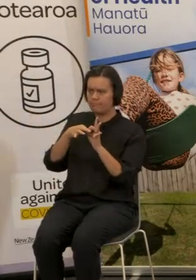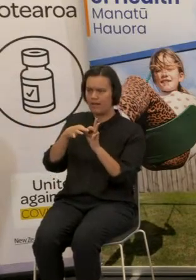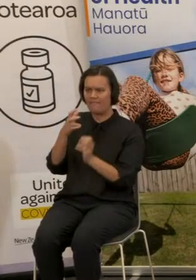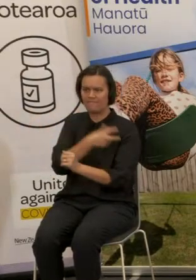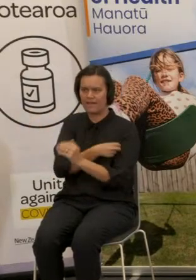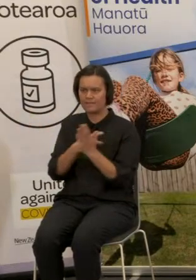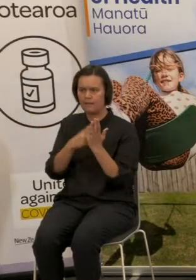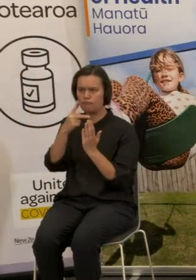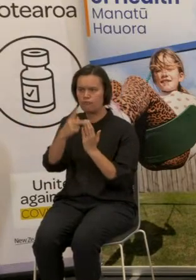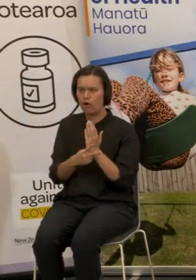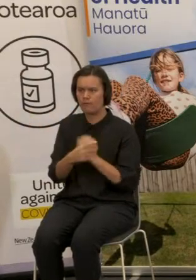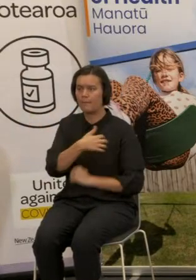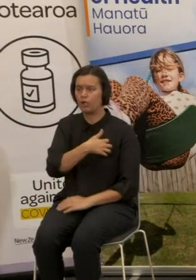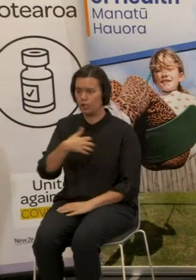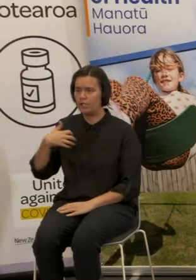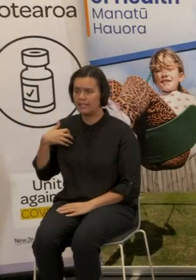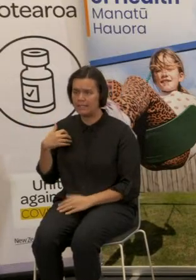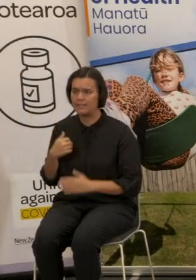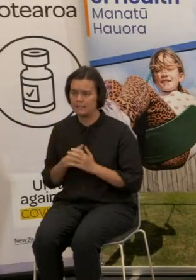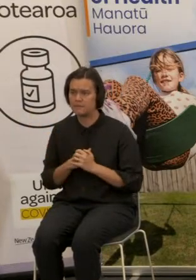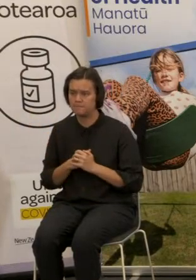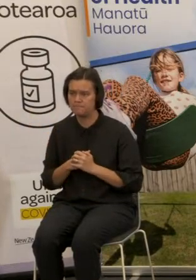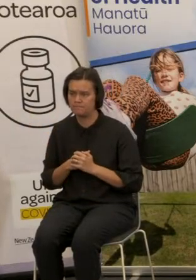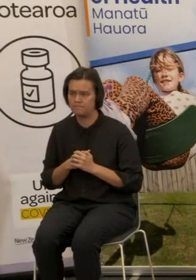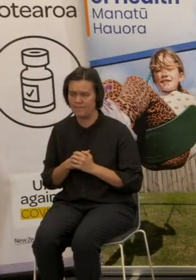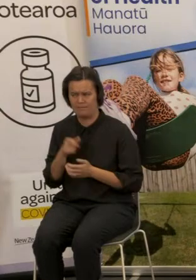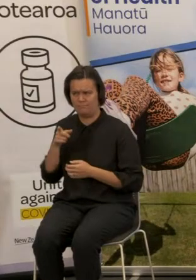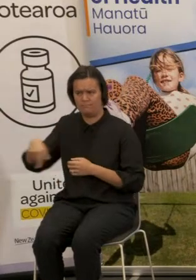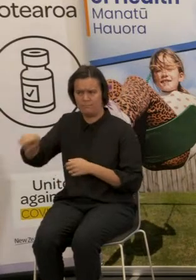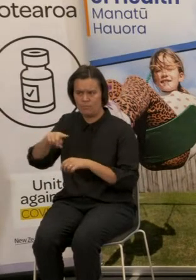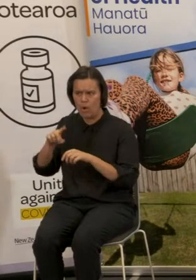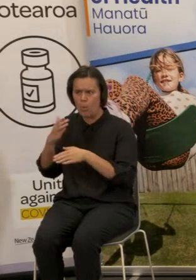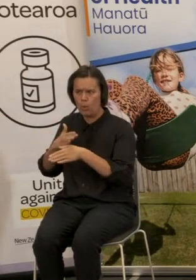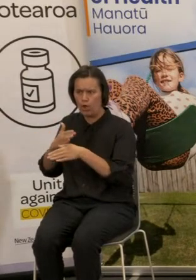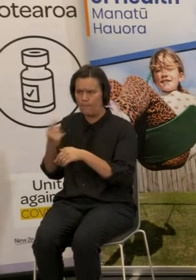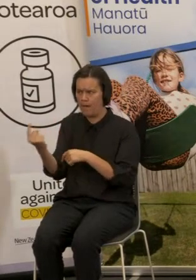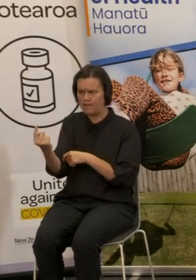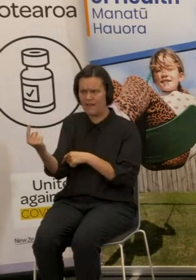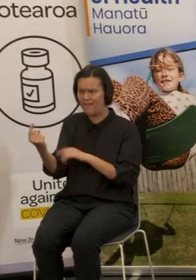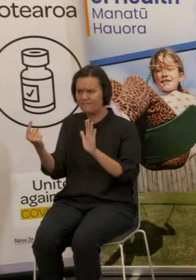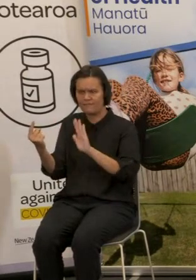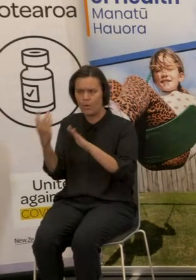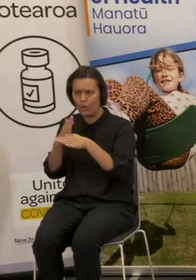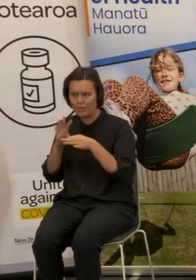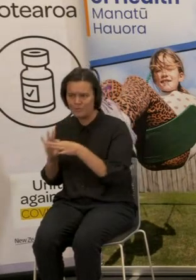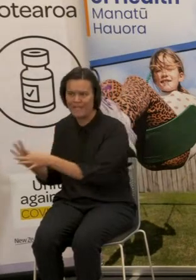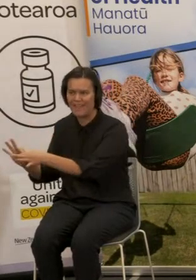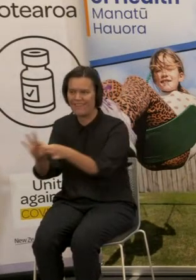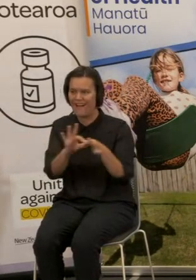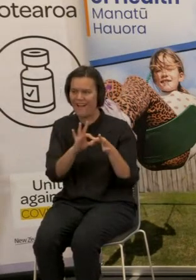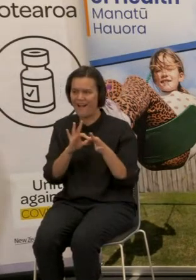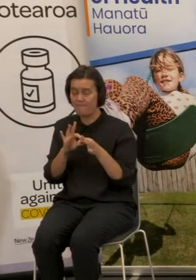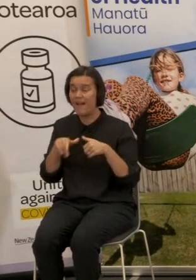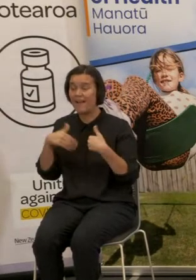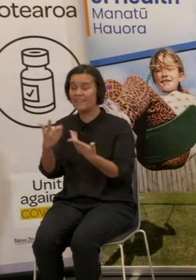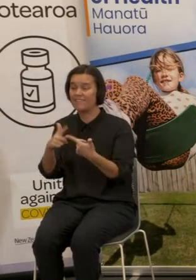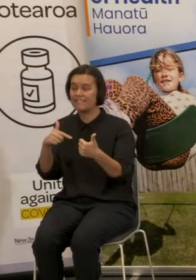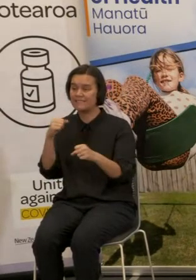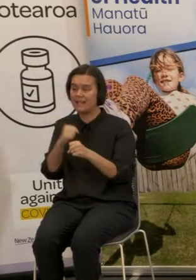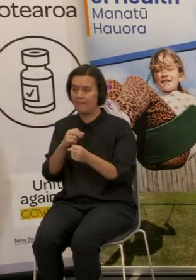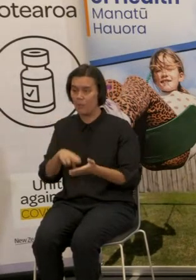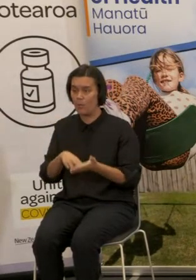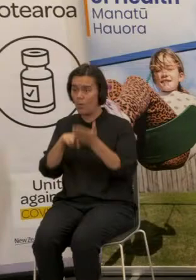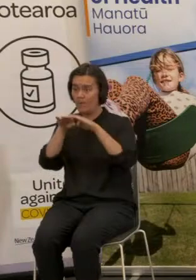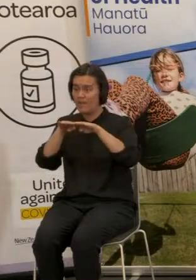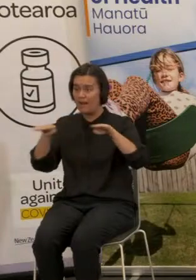guess the key thing is they're not alone, they're doing that together. And if I take Northland as an example, if you look at Northland over the past